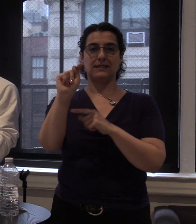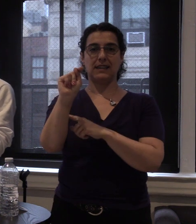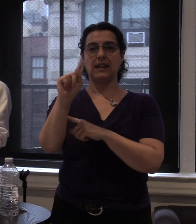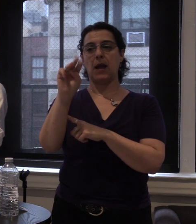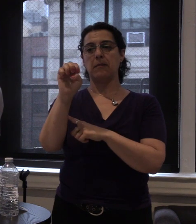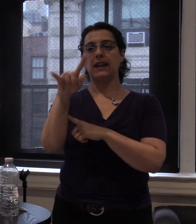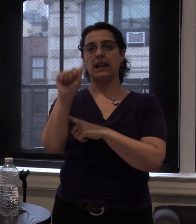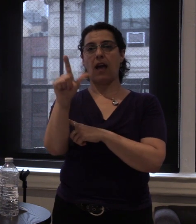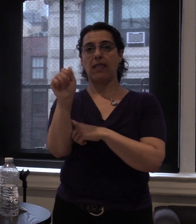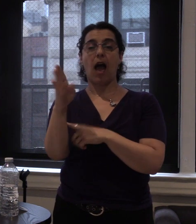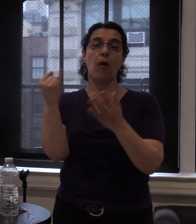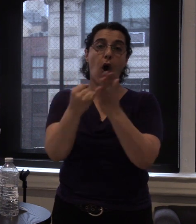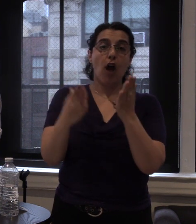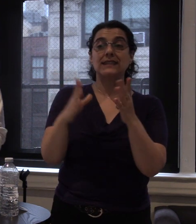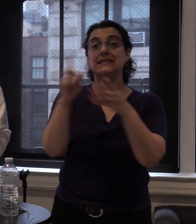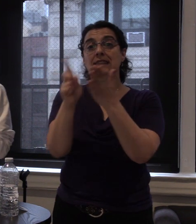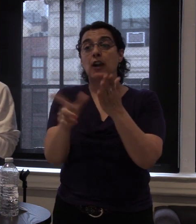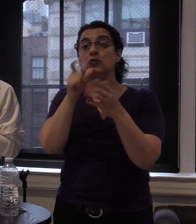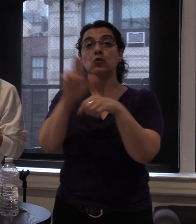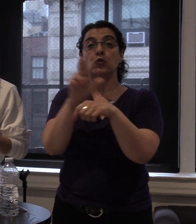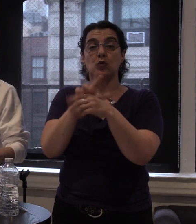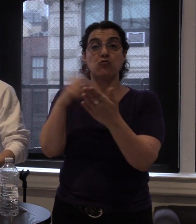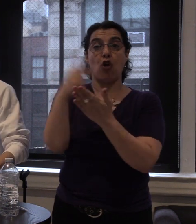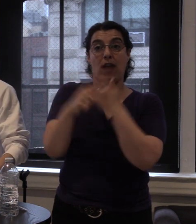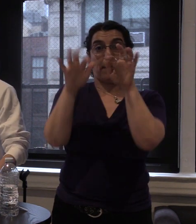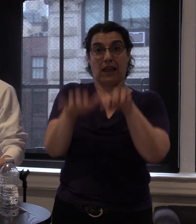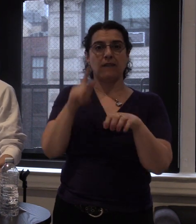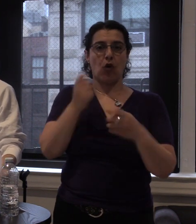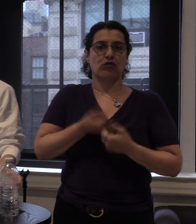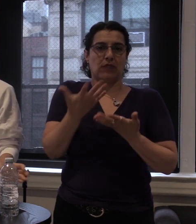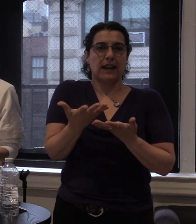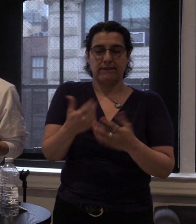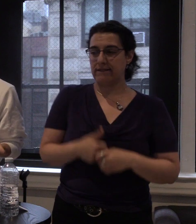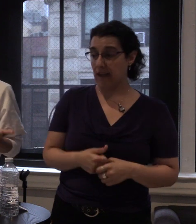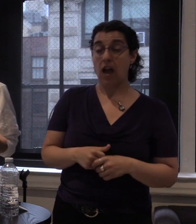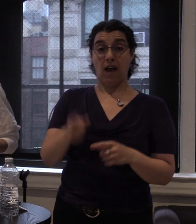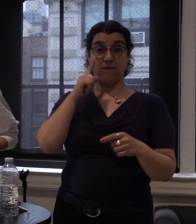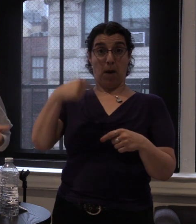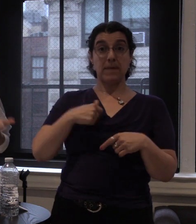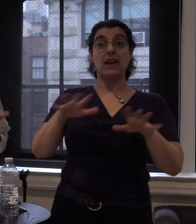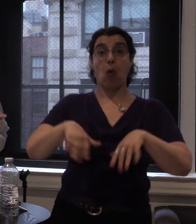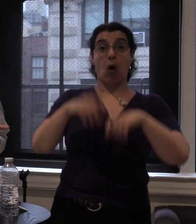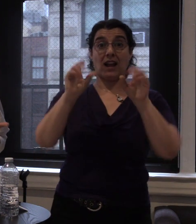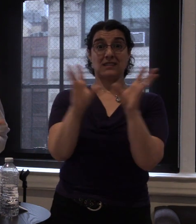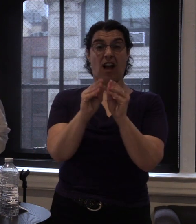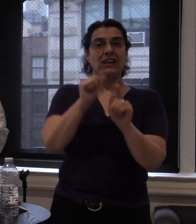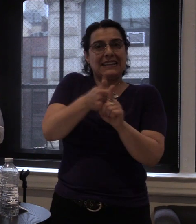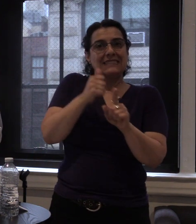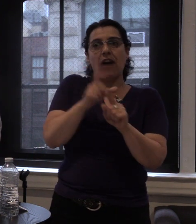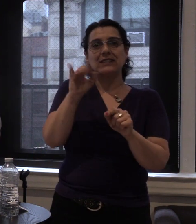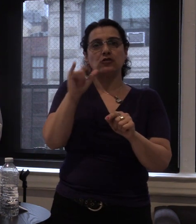focusing on artists, designers who use computer programming for creative expression. And to me, conference organizing is a social